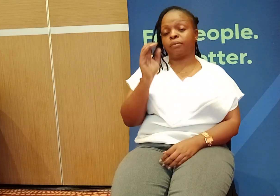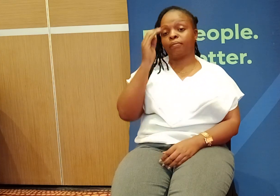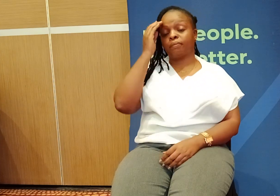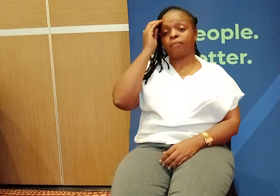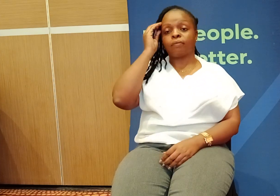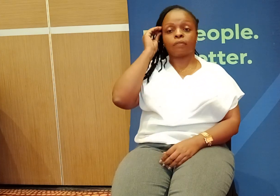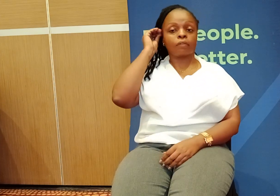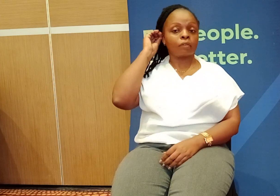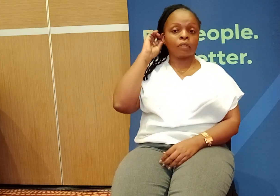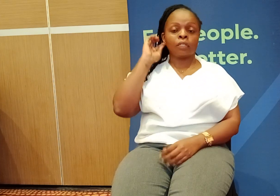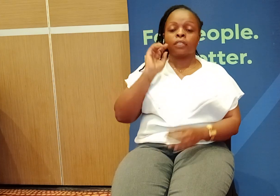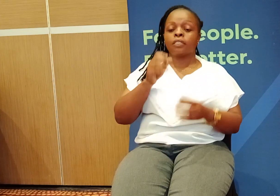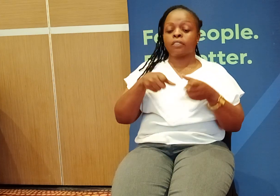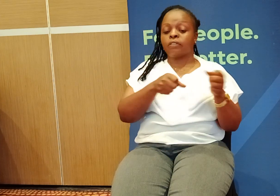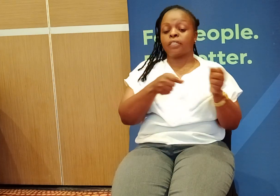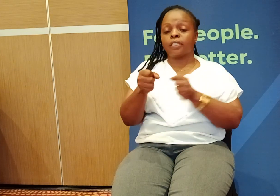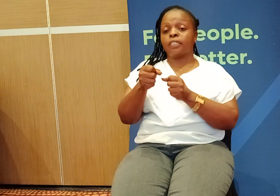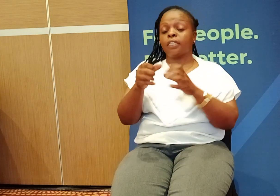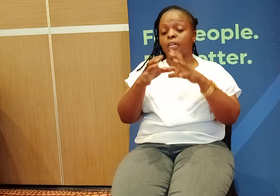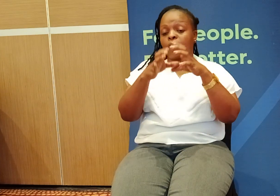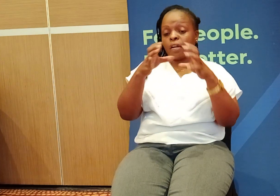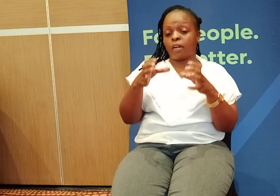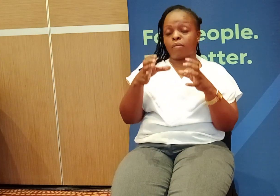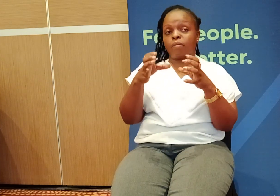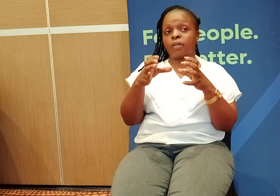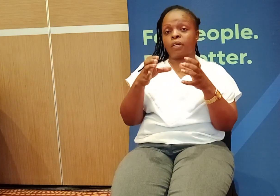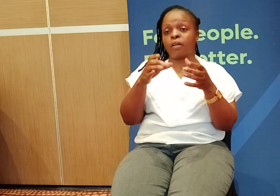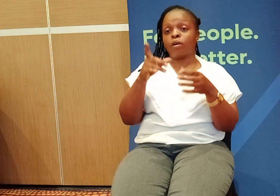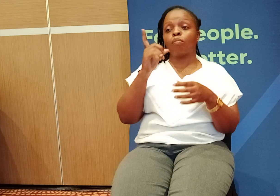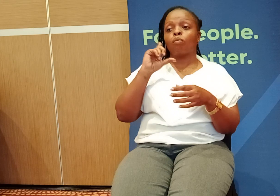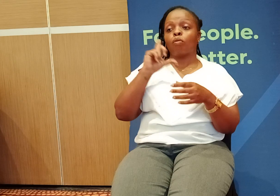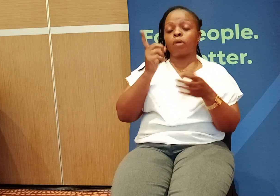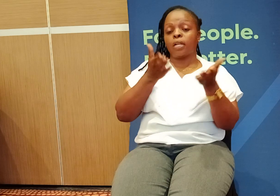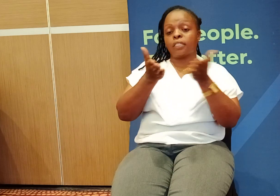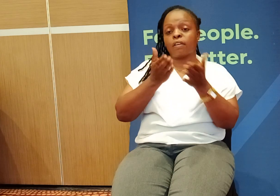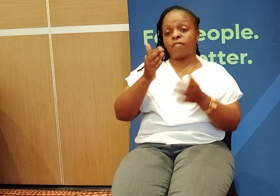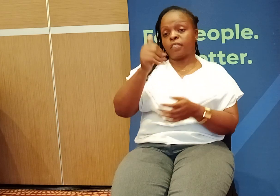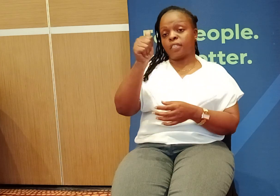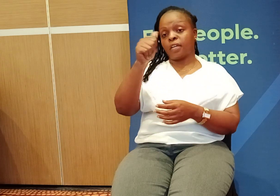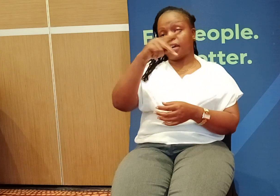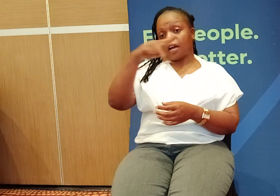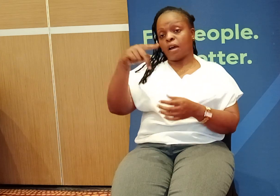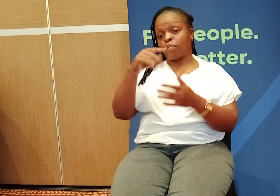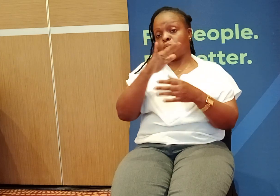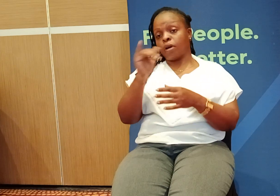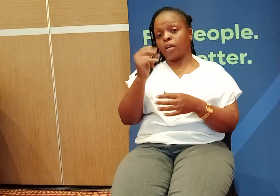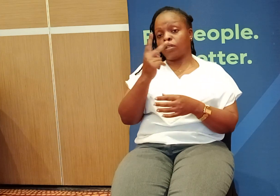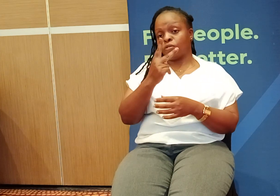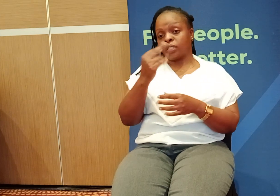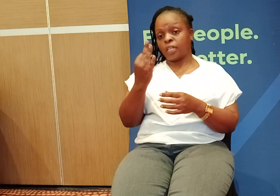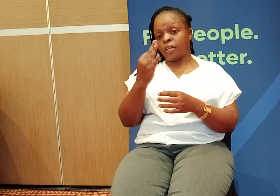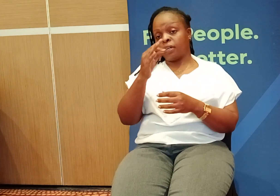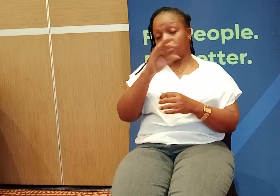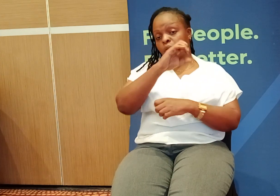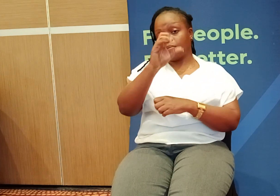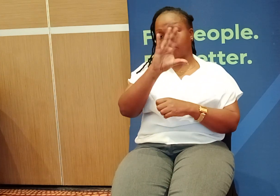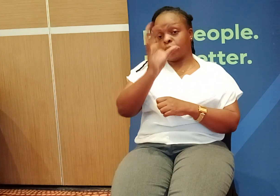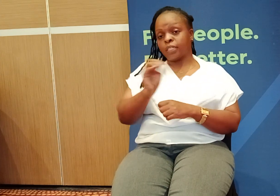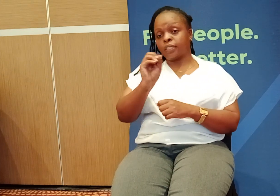Strategic number thrust, again, just looking at that, mobile service up by 23% year on year. In terms